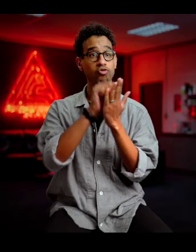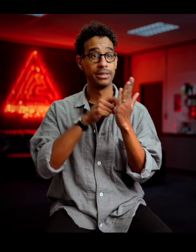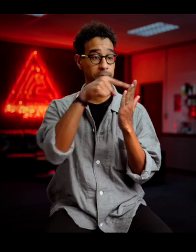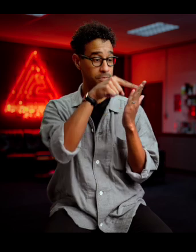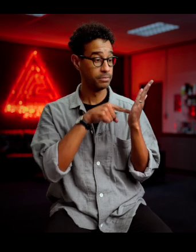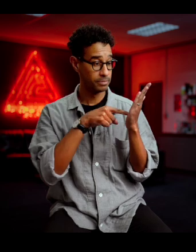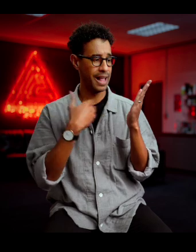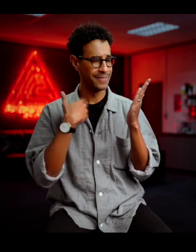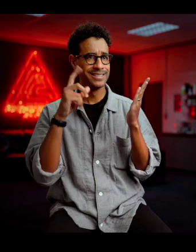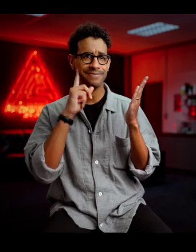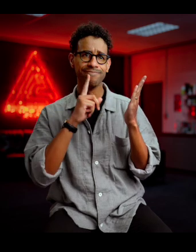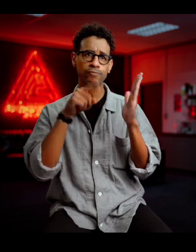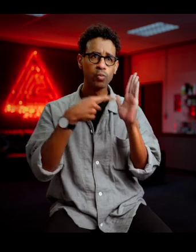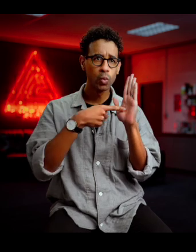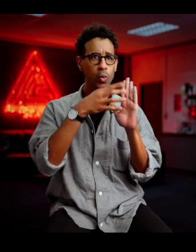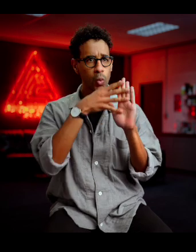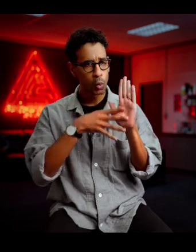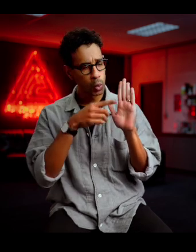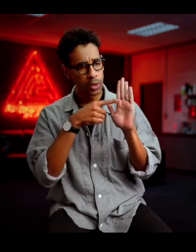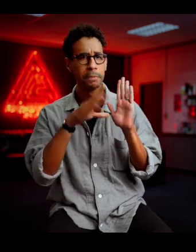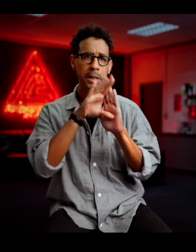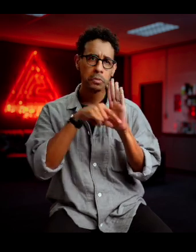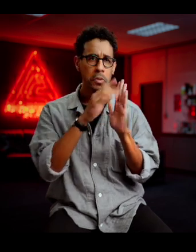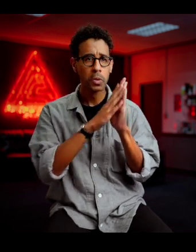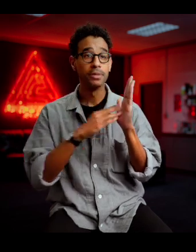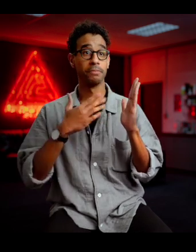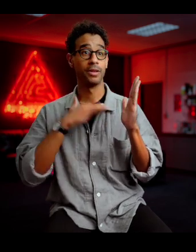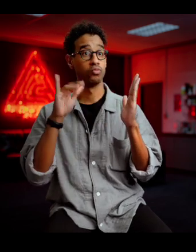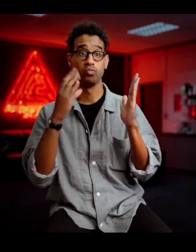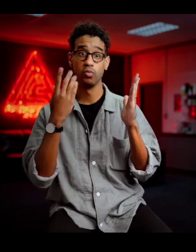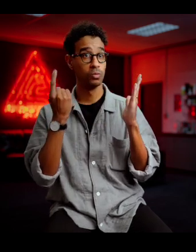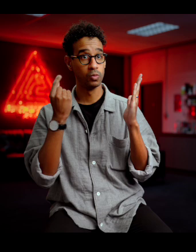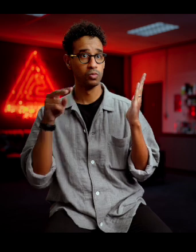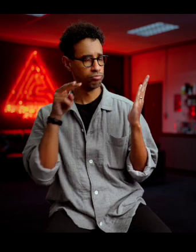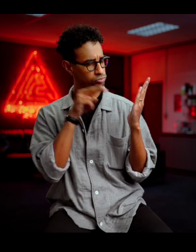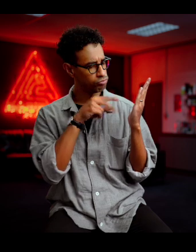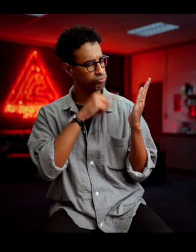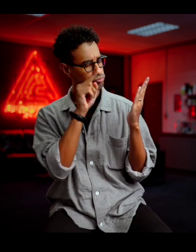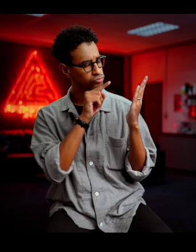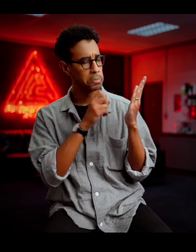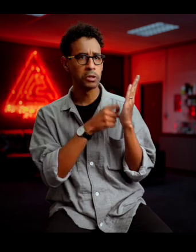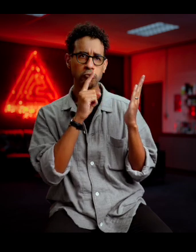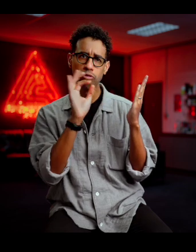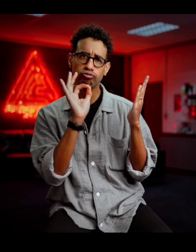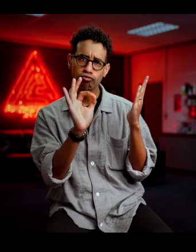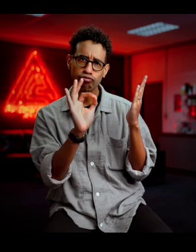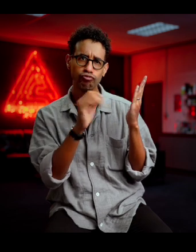Well, an ASL consultant really means someone who looks at a script that has a deaf character and analyzes